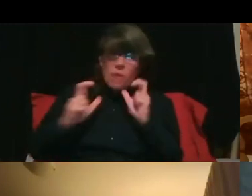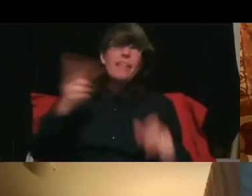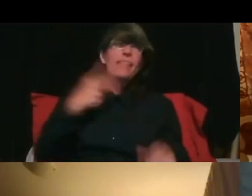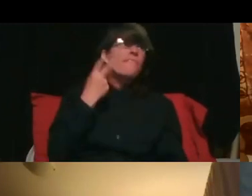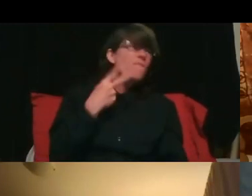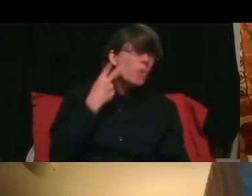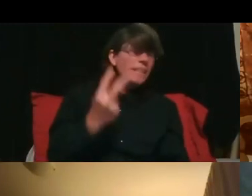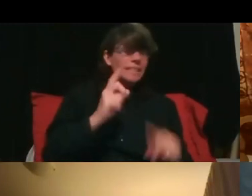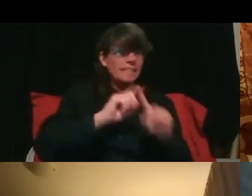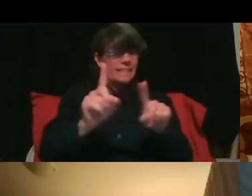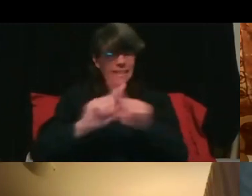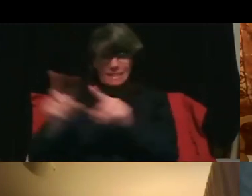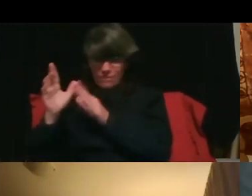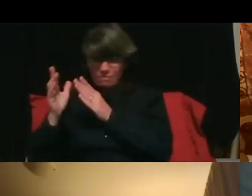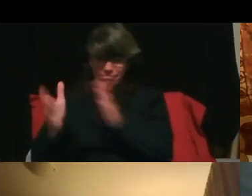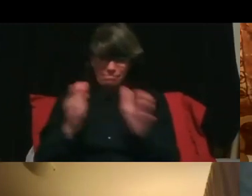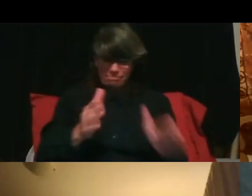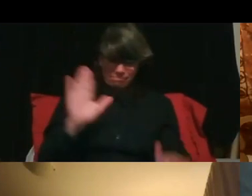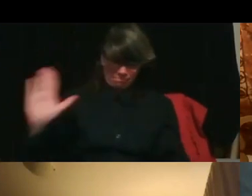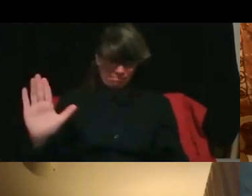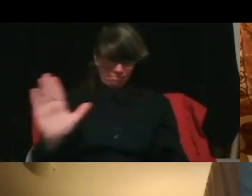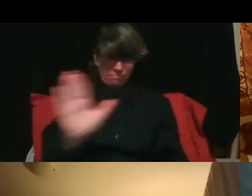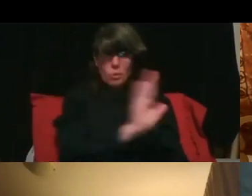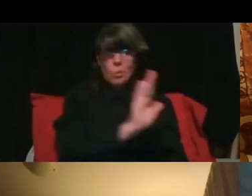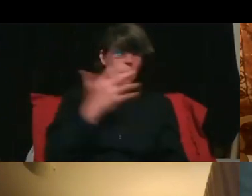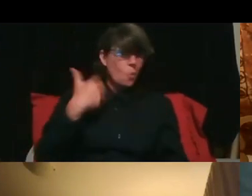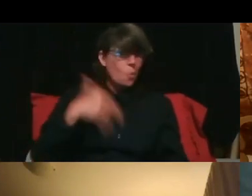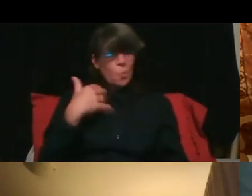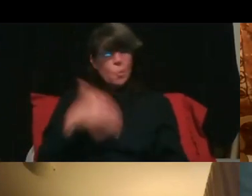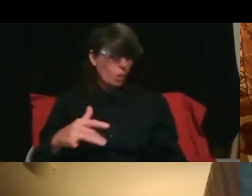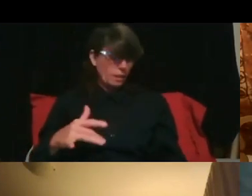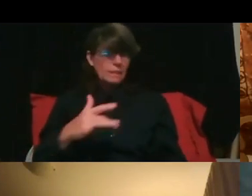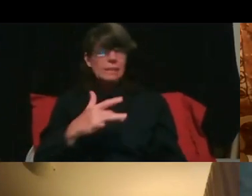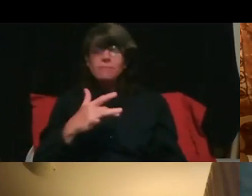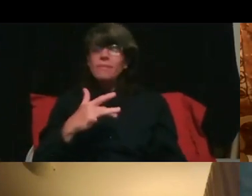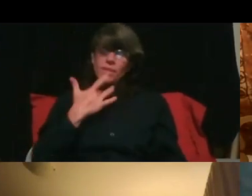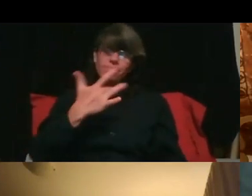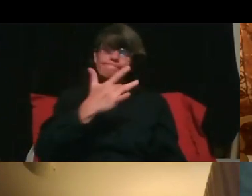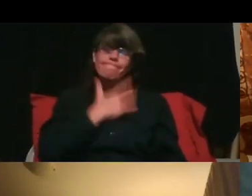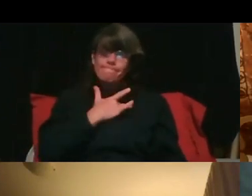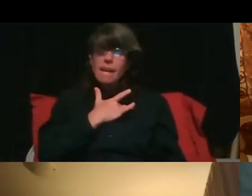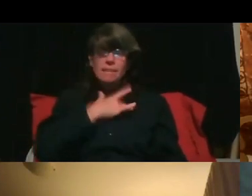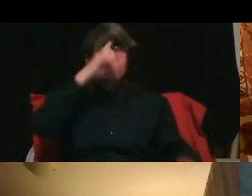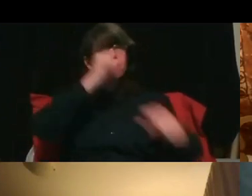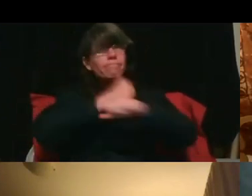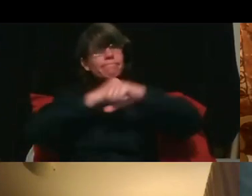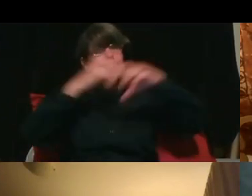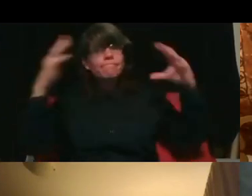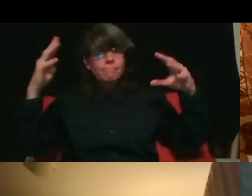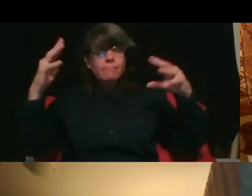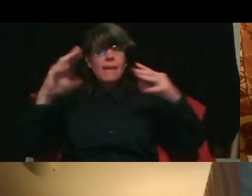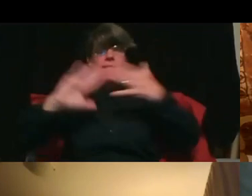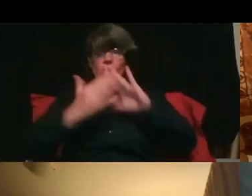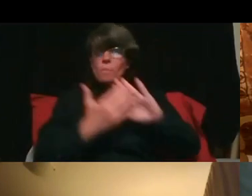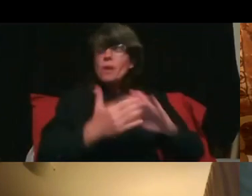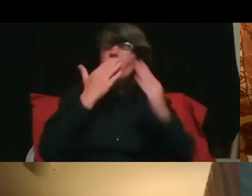different ways that people stay true to their heartstrings and their mission for beloved communities. So thank